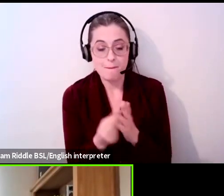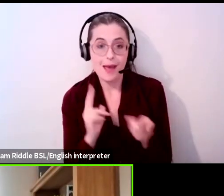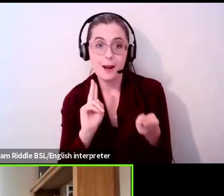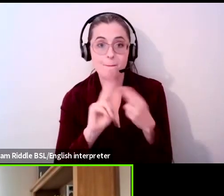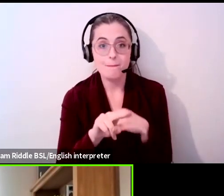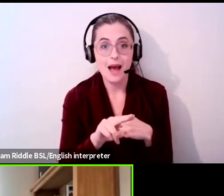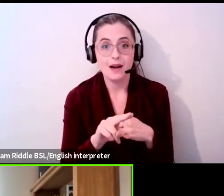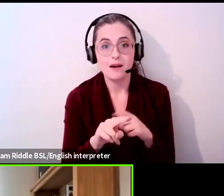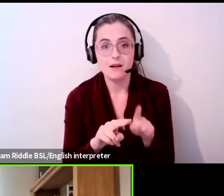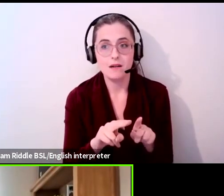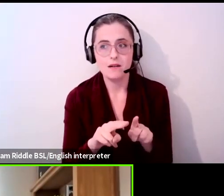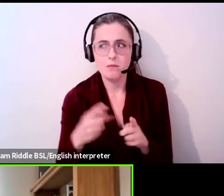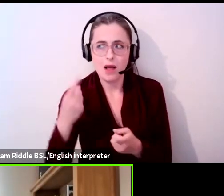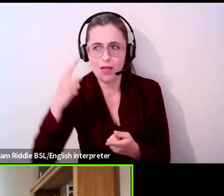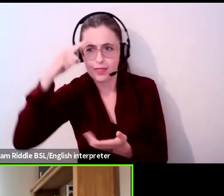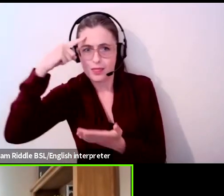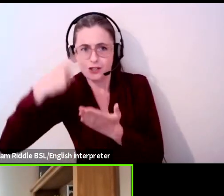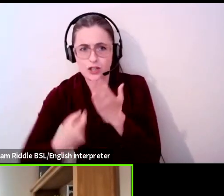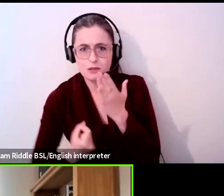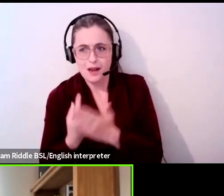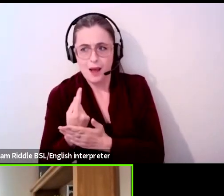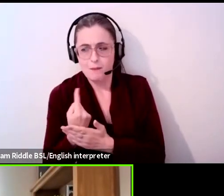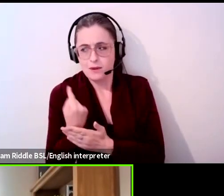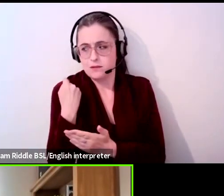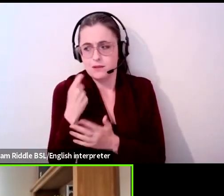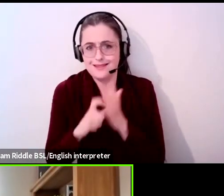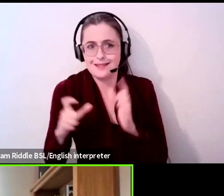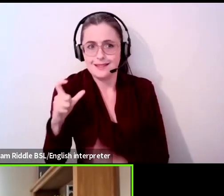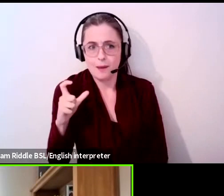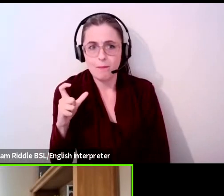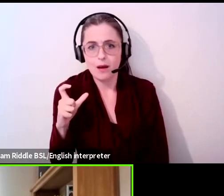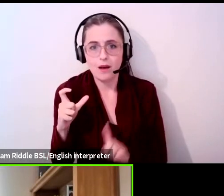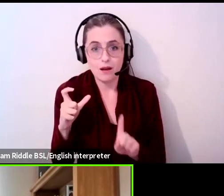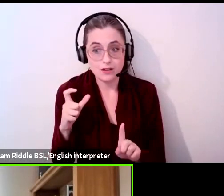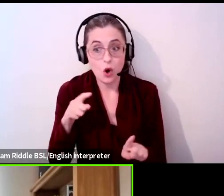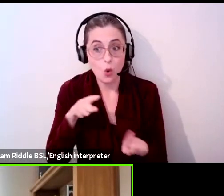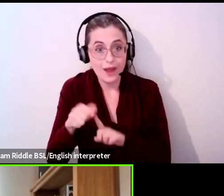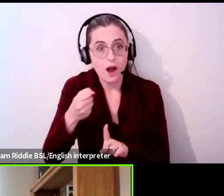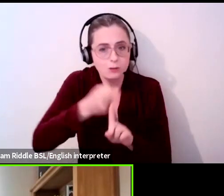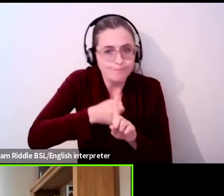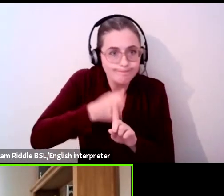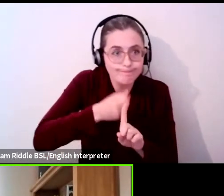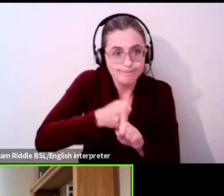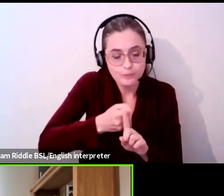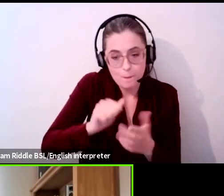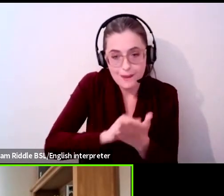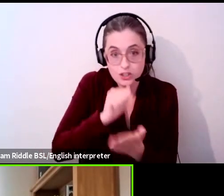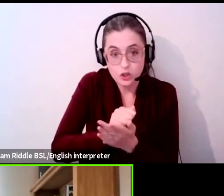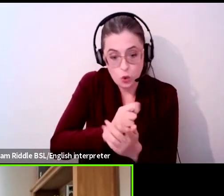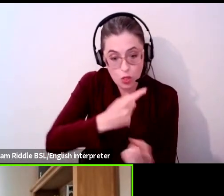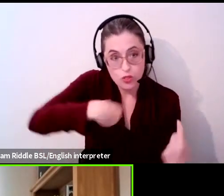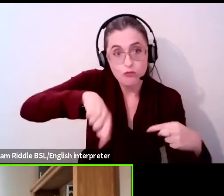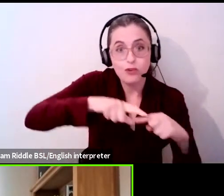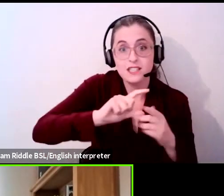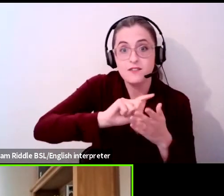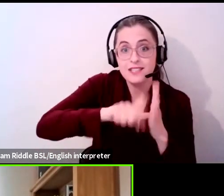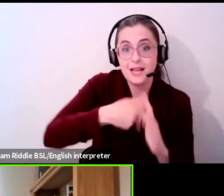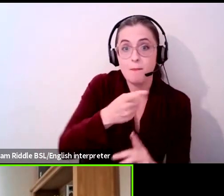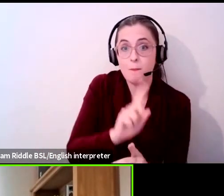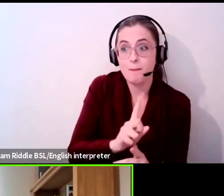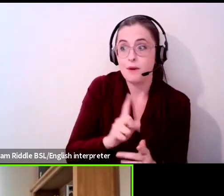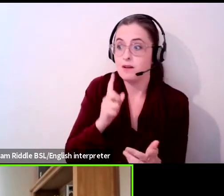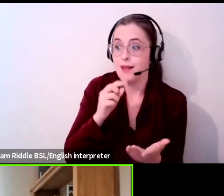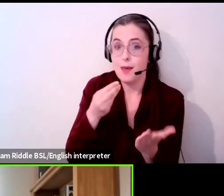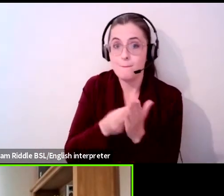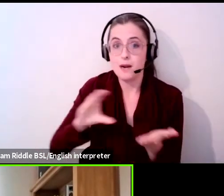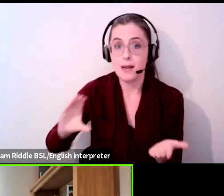judgment took place in December, and we are fighting hard to make sure that the rest of those disabled people get paid back in a